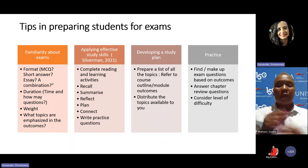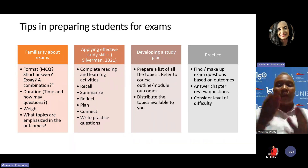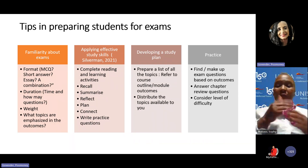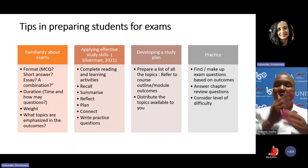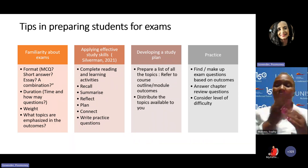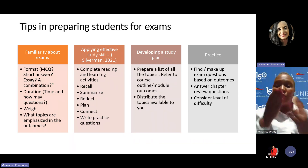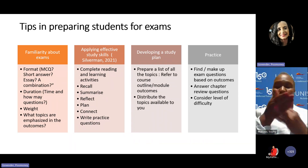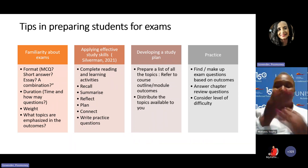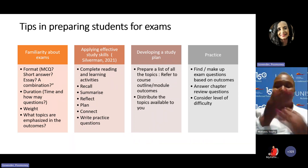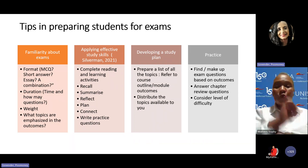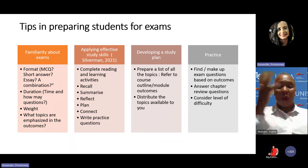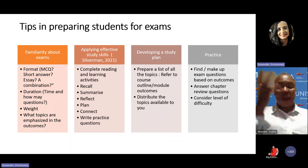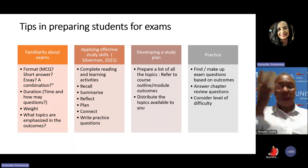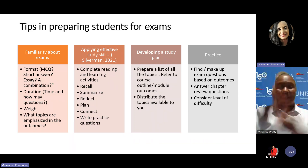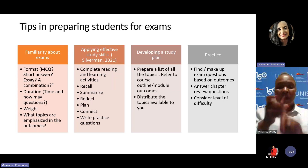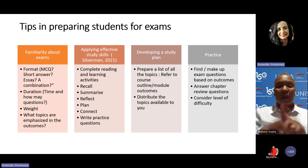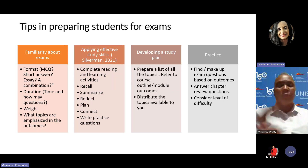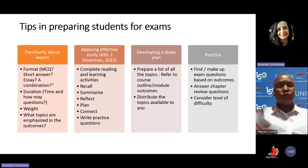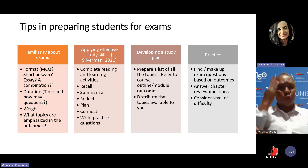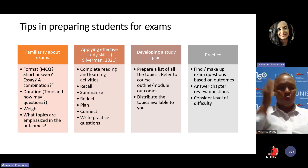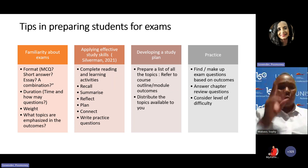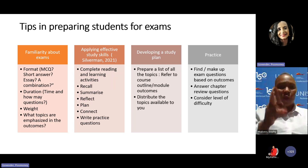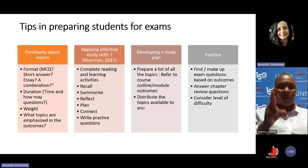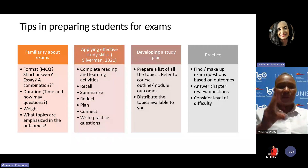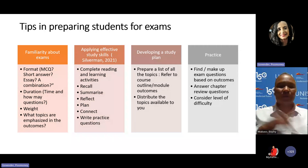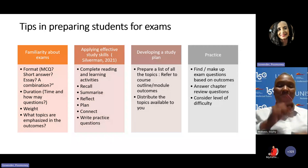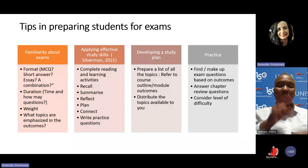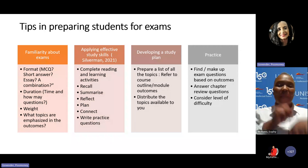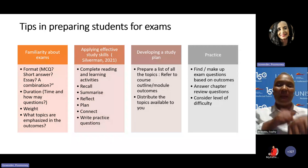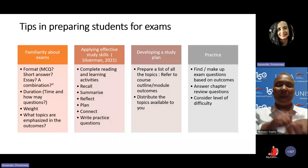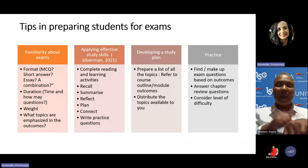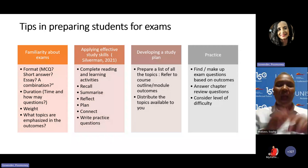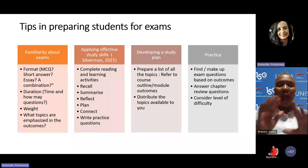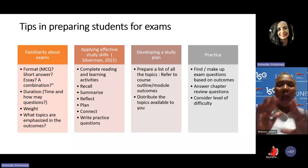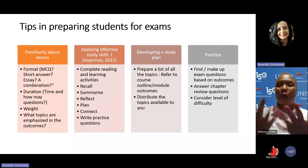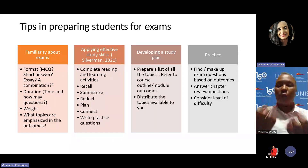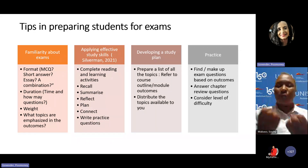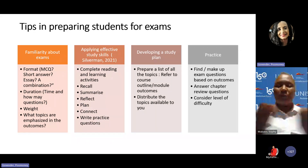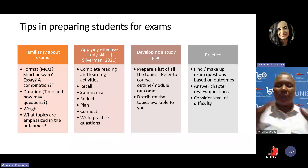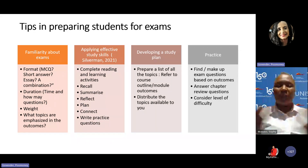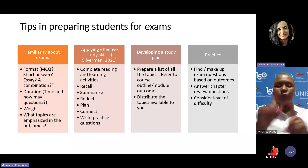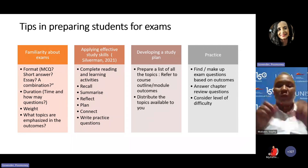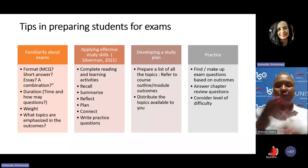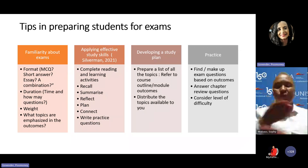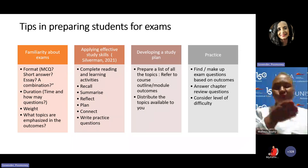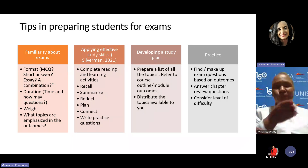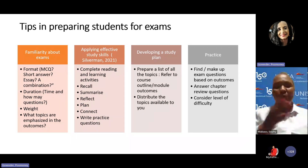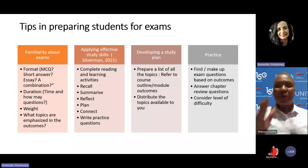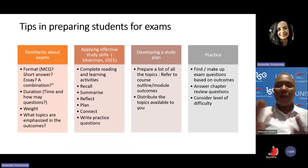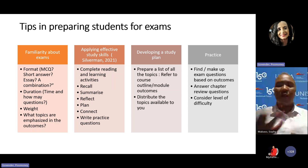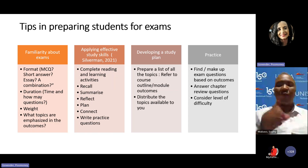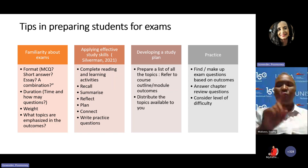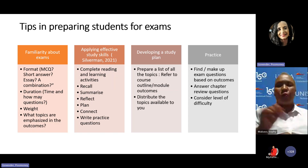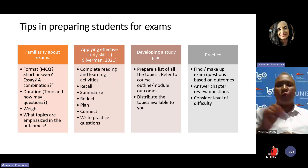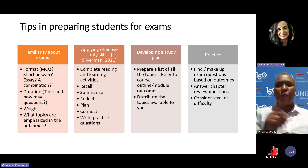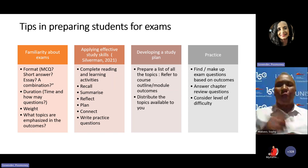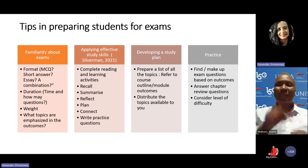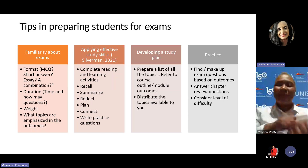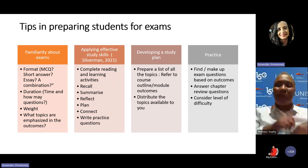lecturer. Also know the time and how many questions are going to be there. What is the duration of your